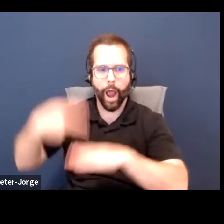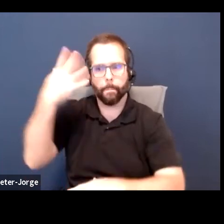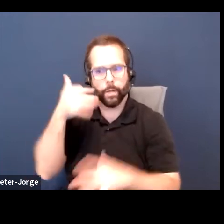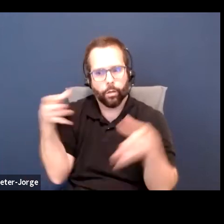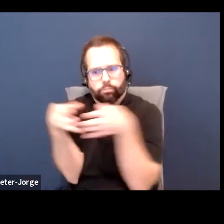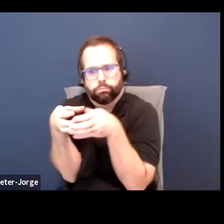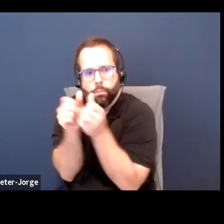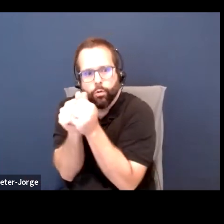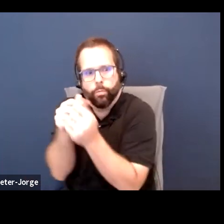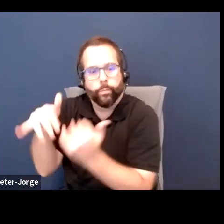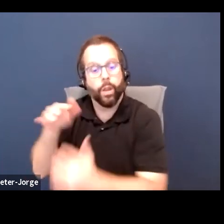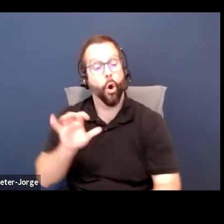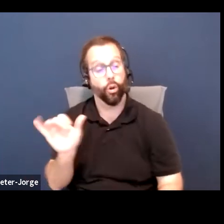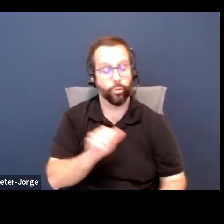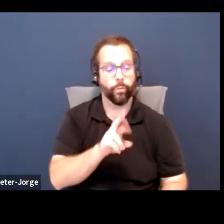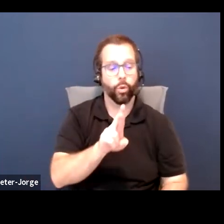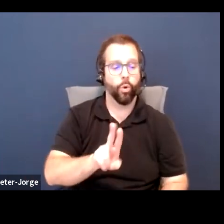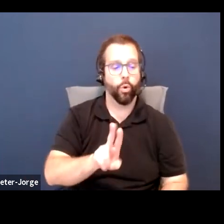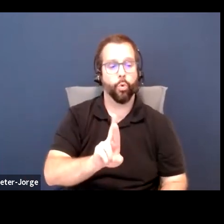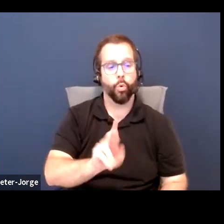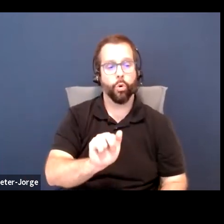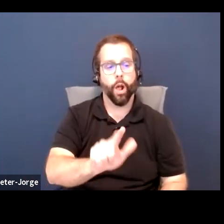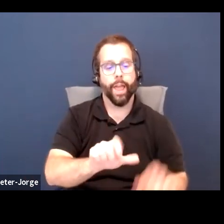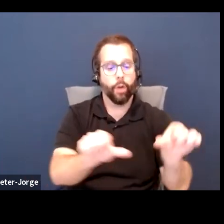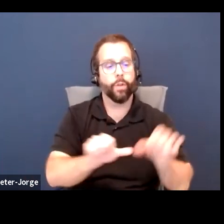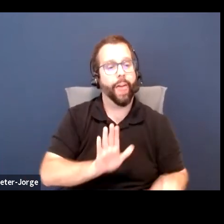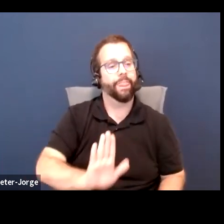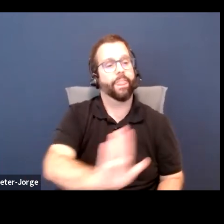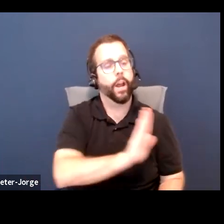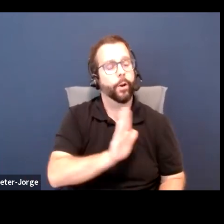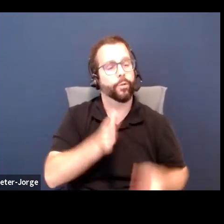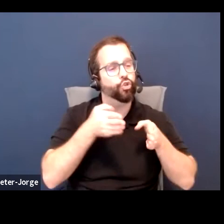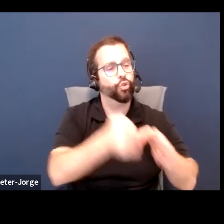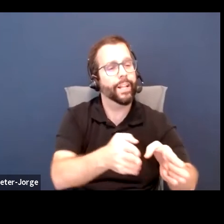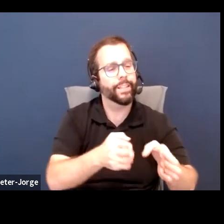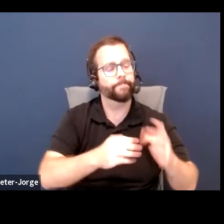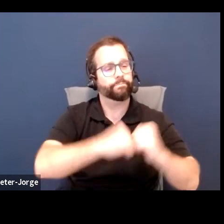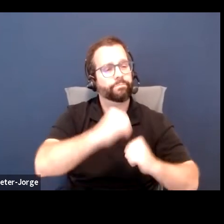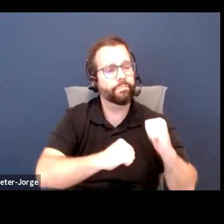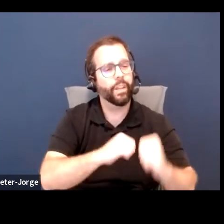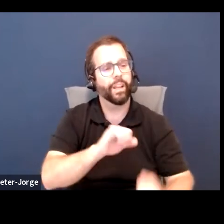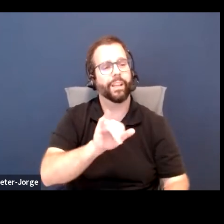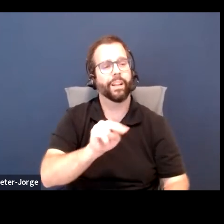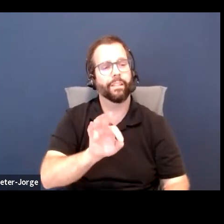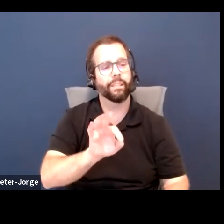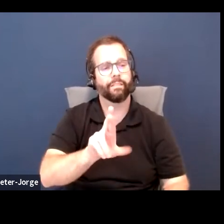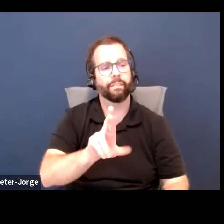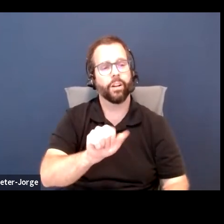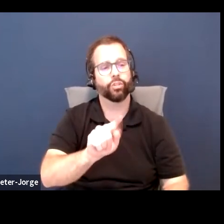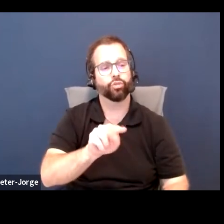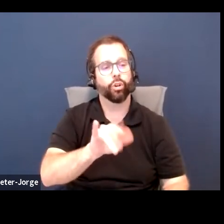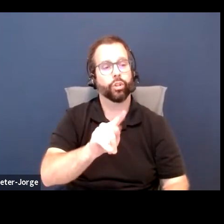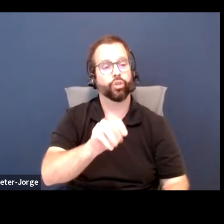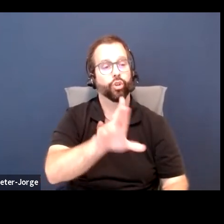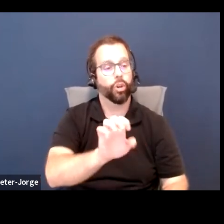infrastructure, which already is stretched thin, become overwhelmed by large numbers of COVID-19